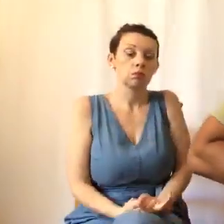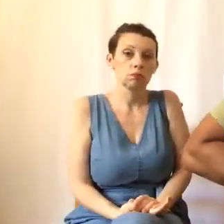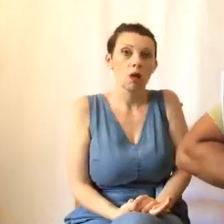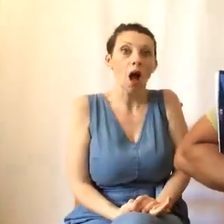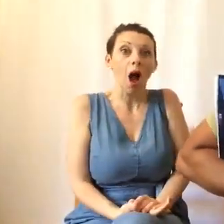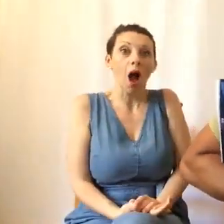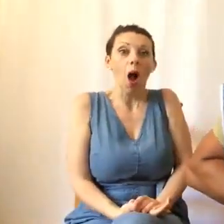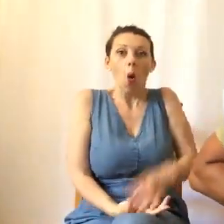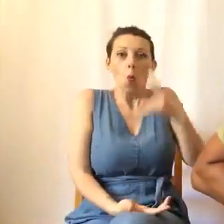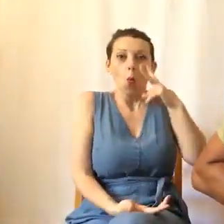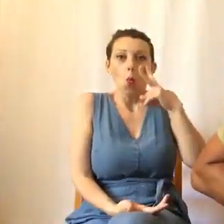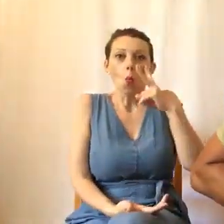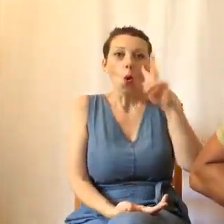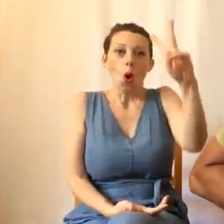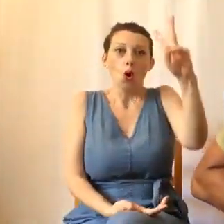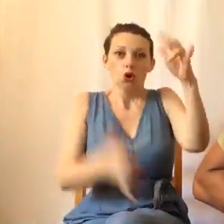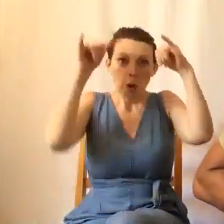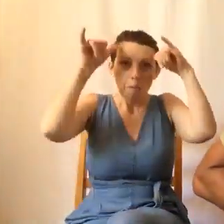Watching